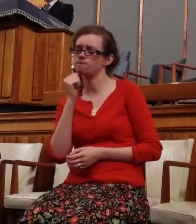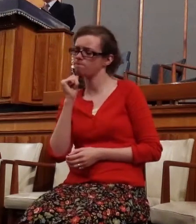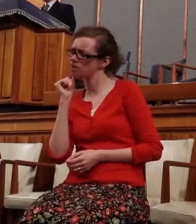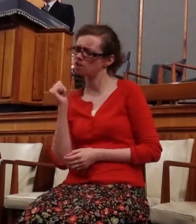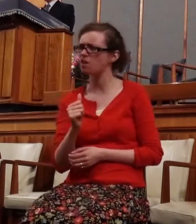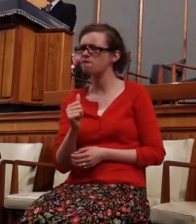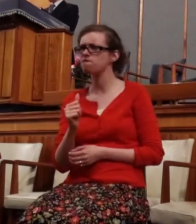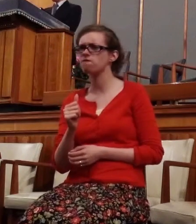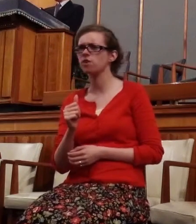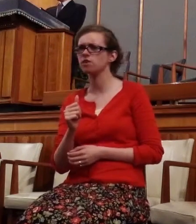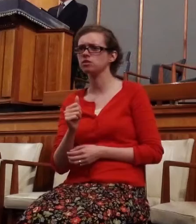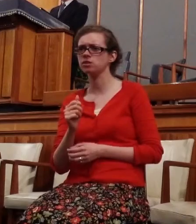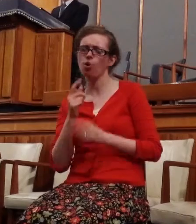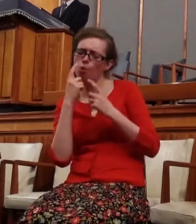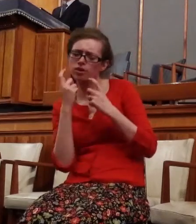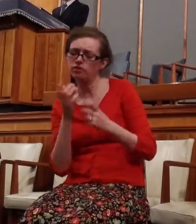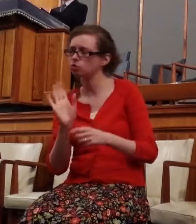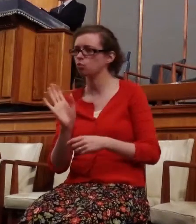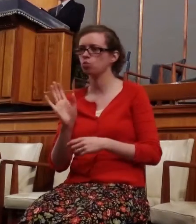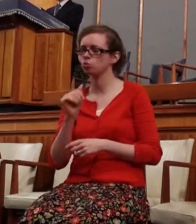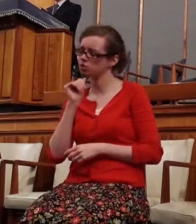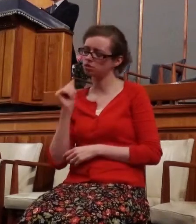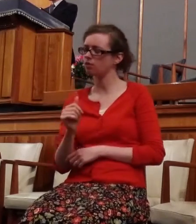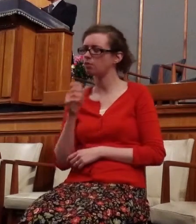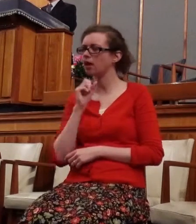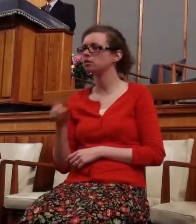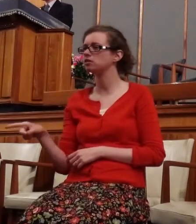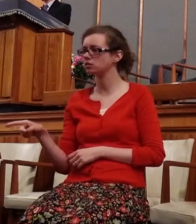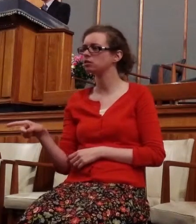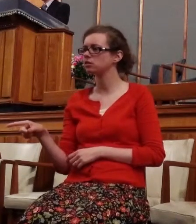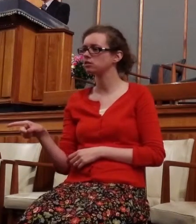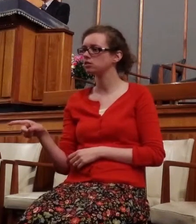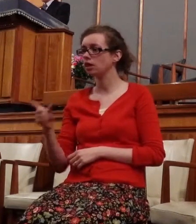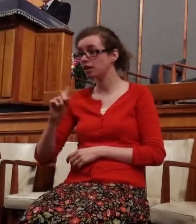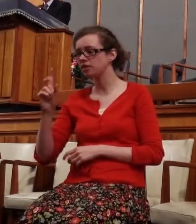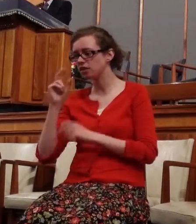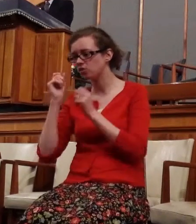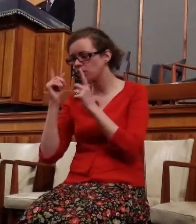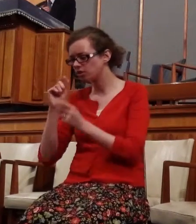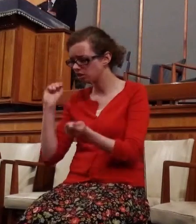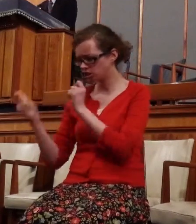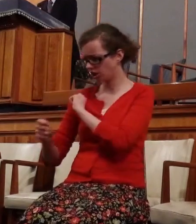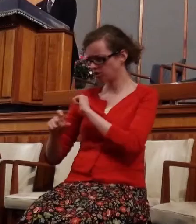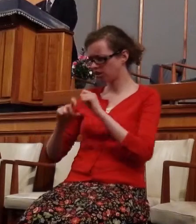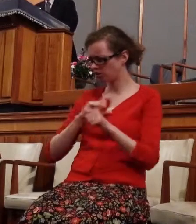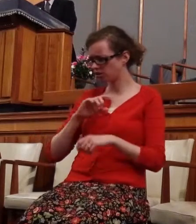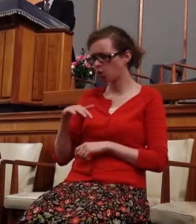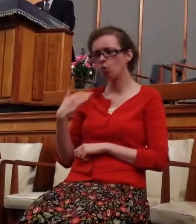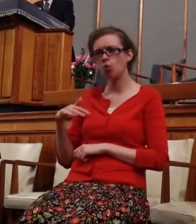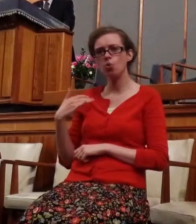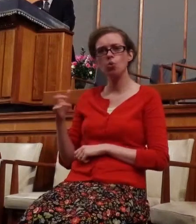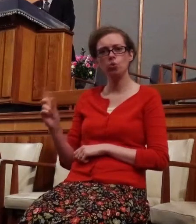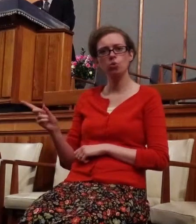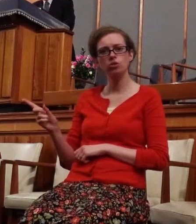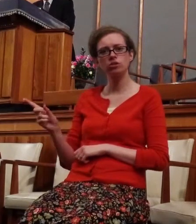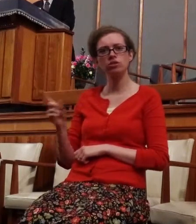no affection. And later you will see this man is transformed, he's completely changed. And that's why Paul could say to him